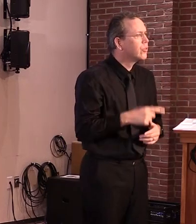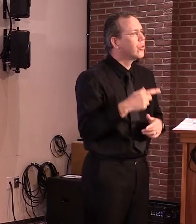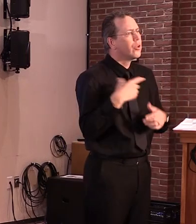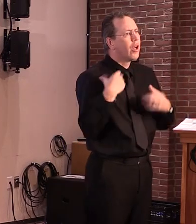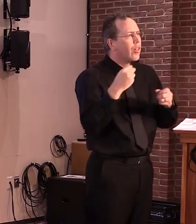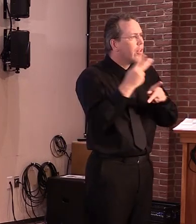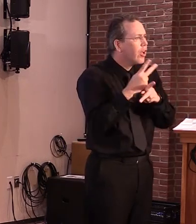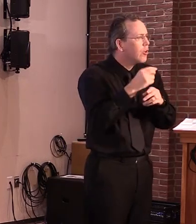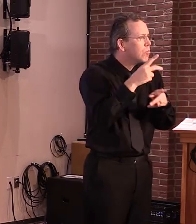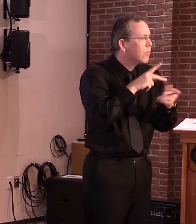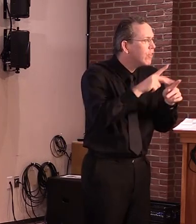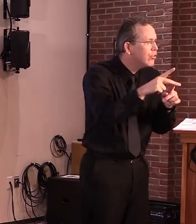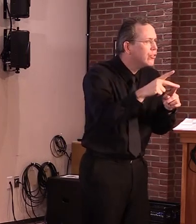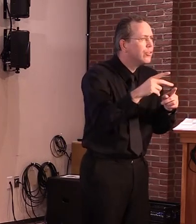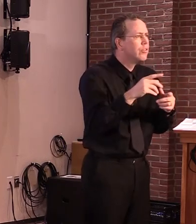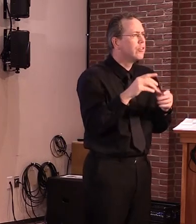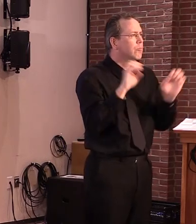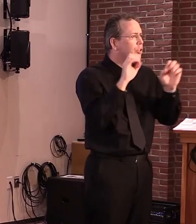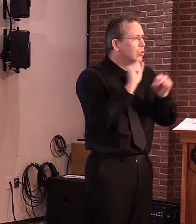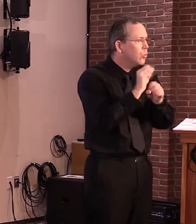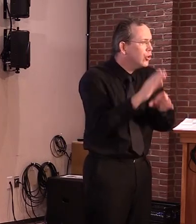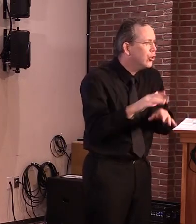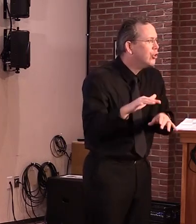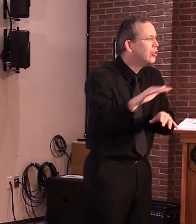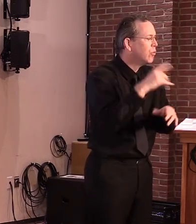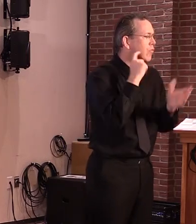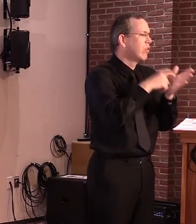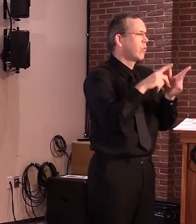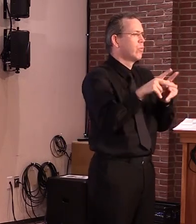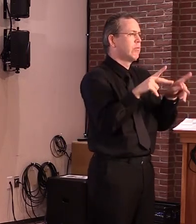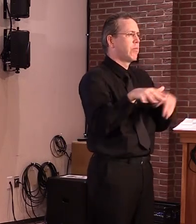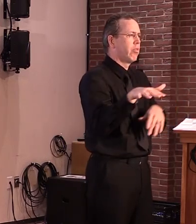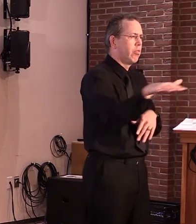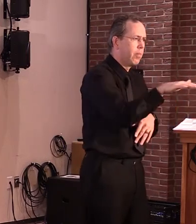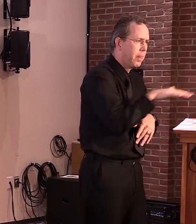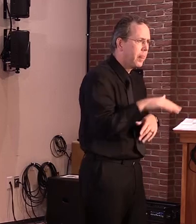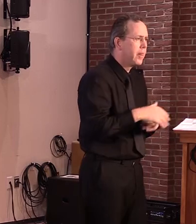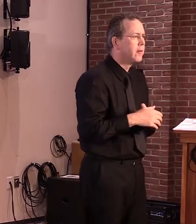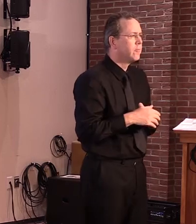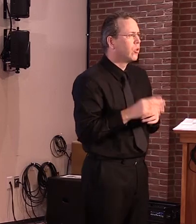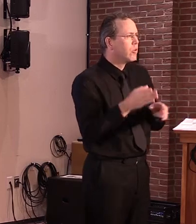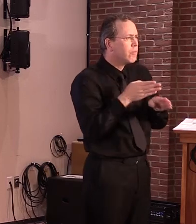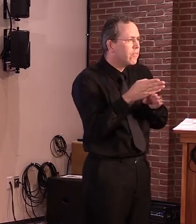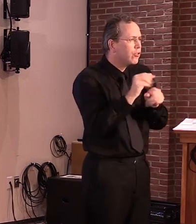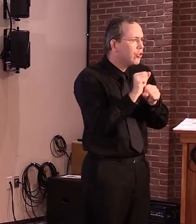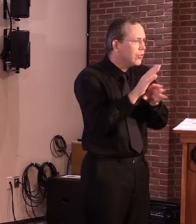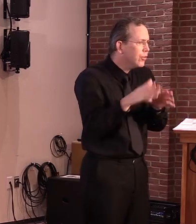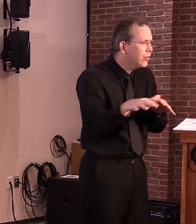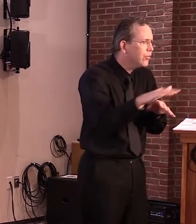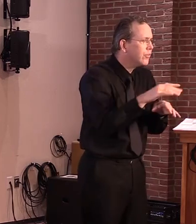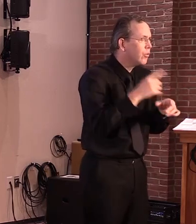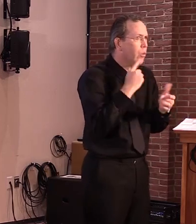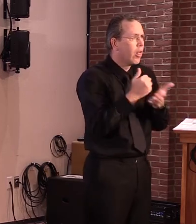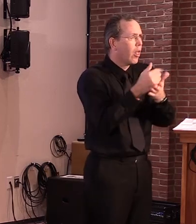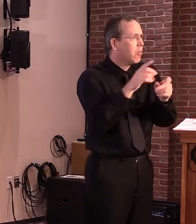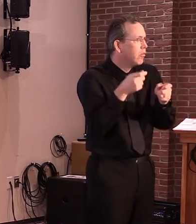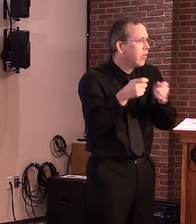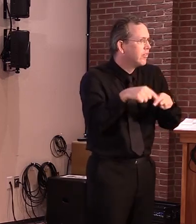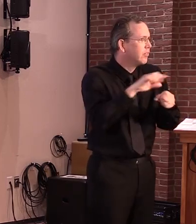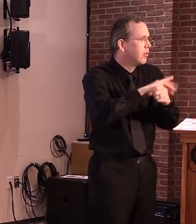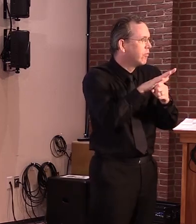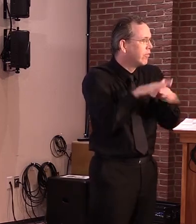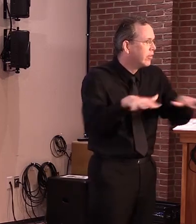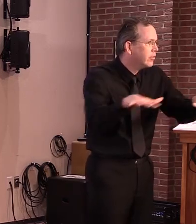responders, essential workers for their commitment and service throughout this pandemic. I also want to thank the Guard and the U.S. Air